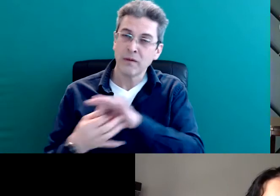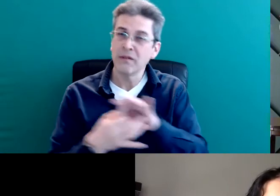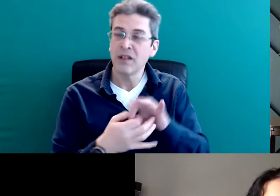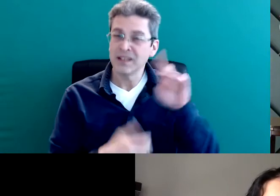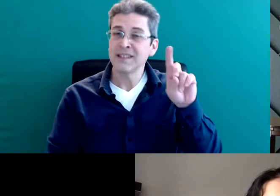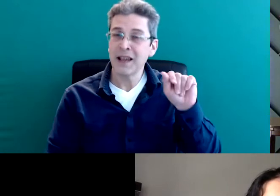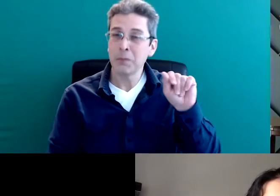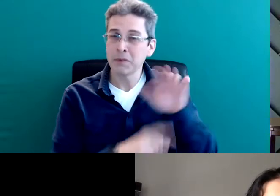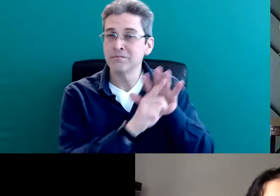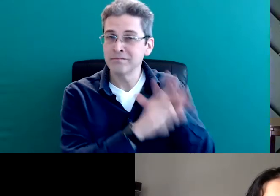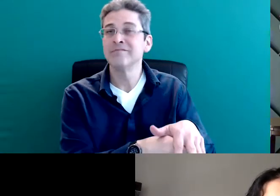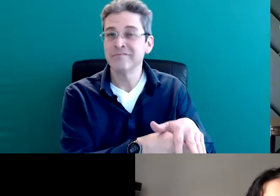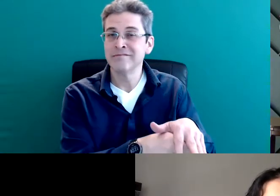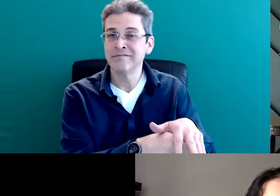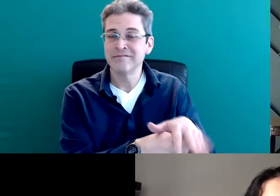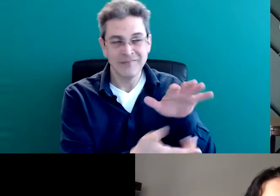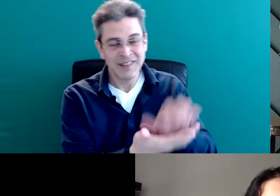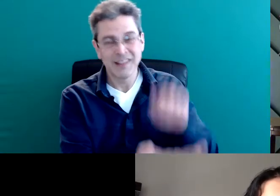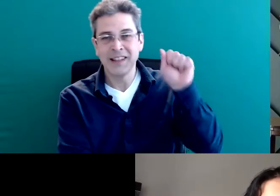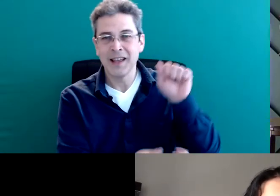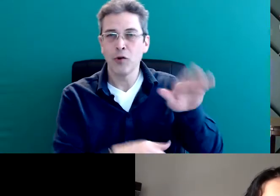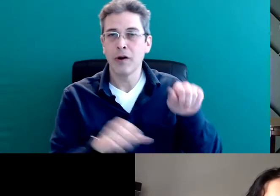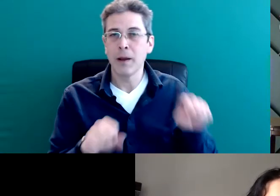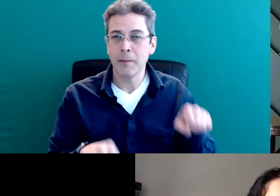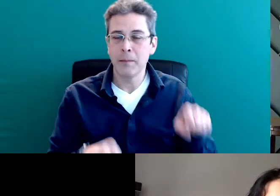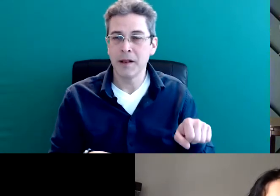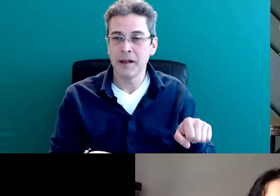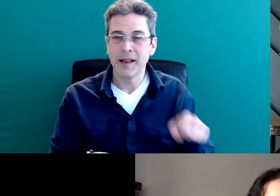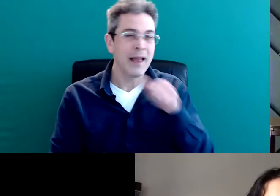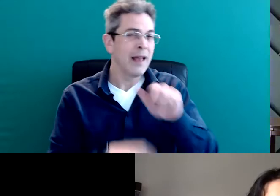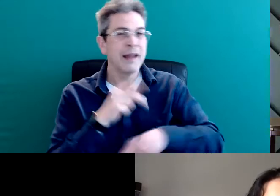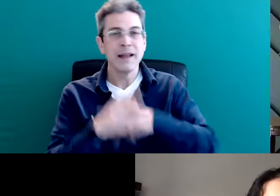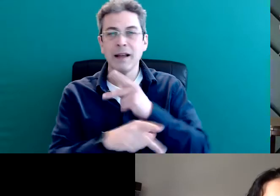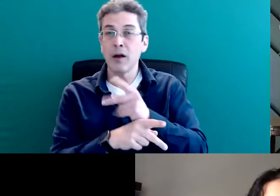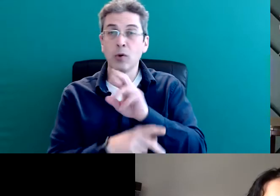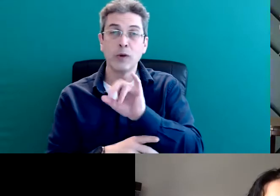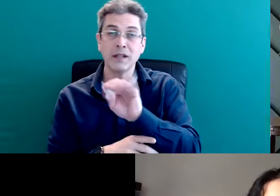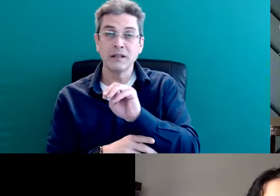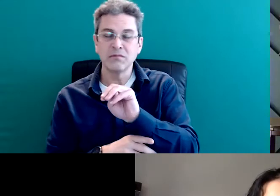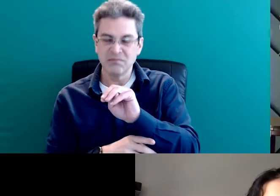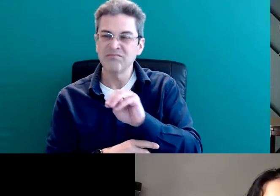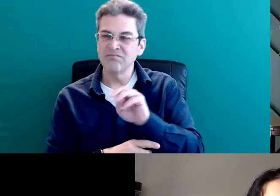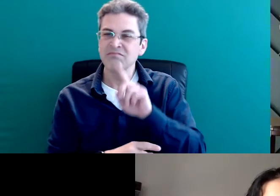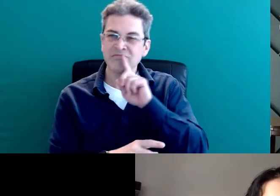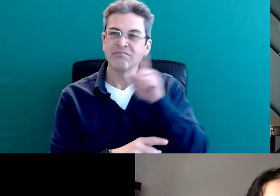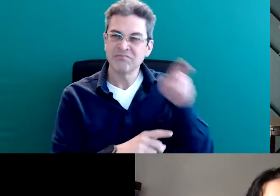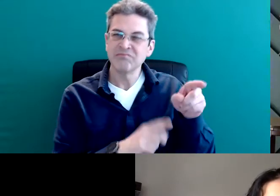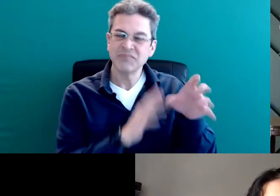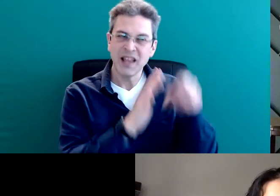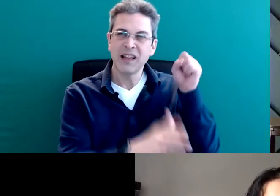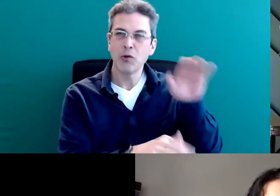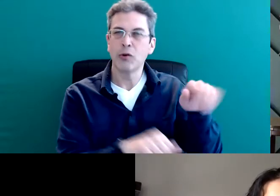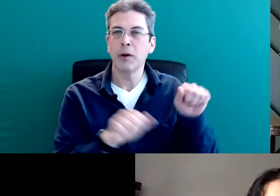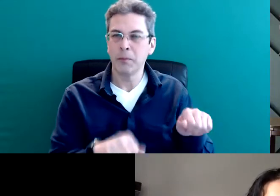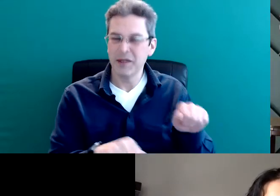Every single form of racism is disabling. When we think about environmental racism, we think